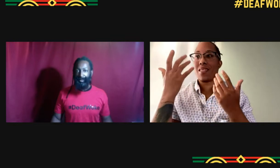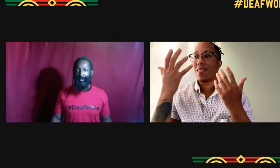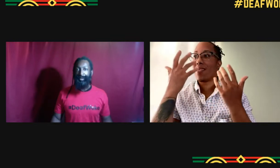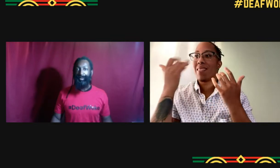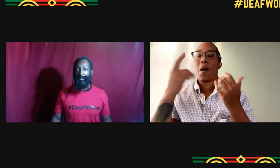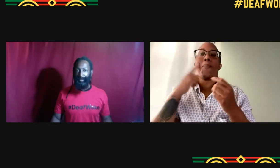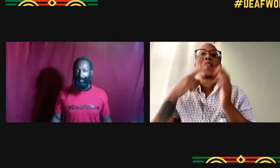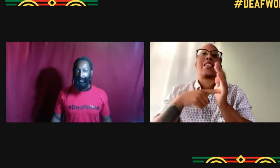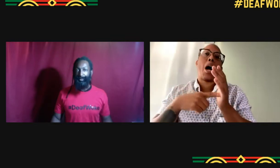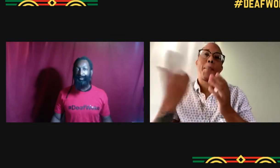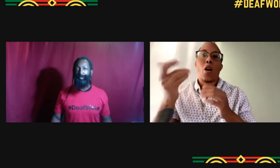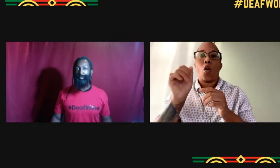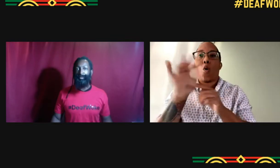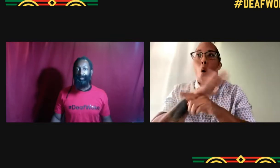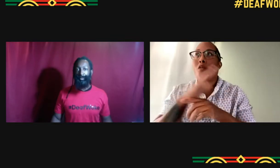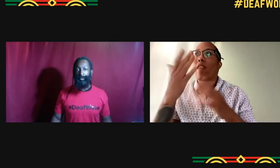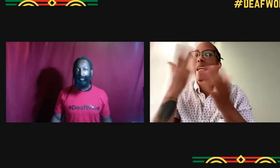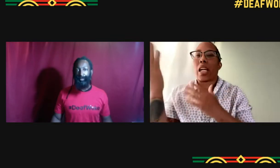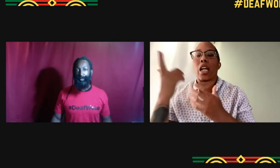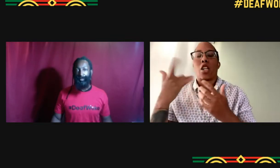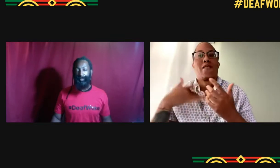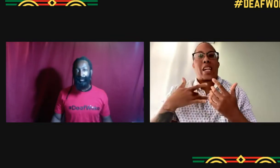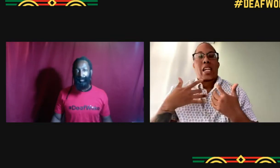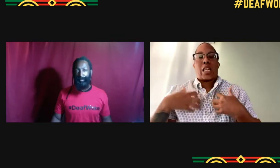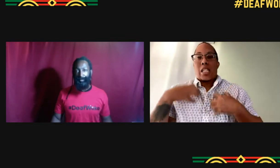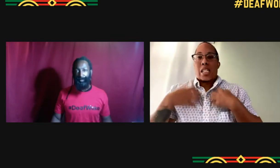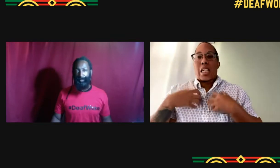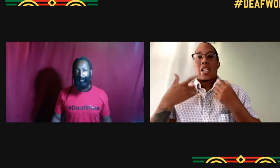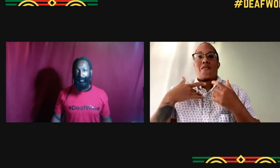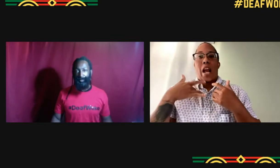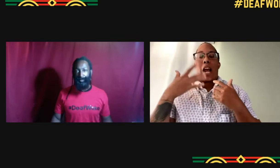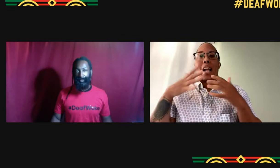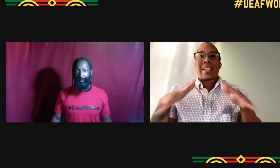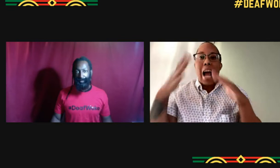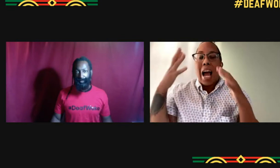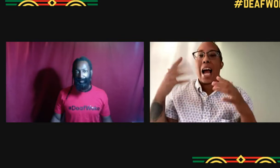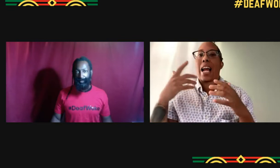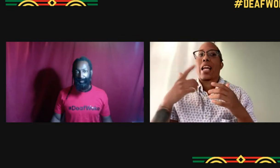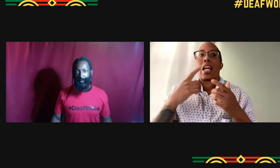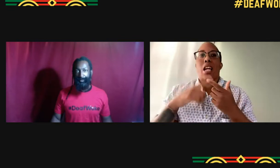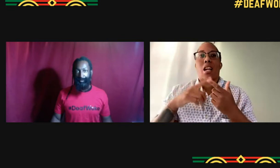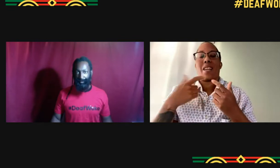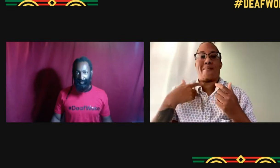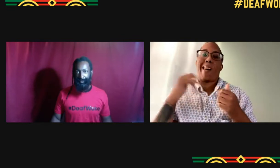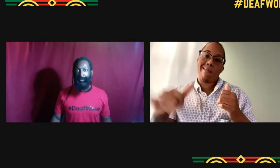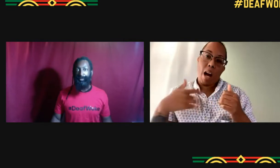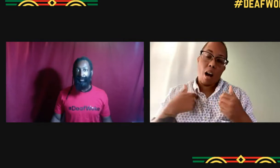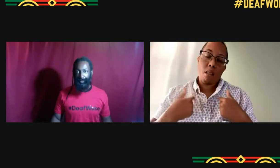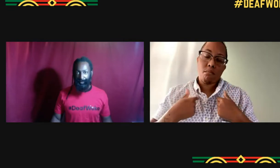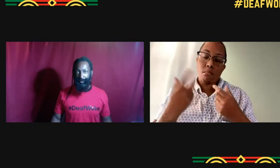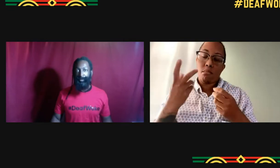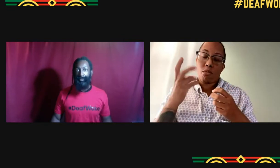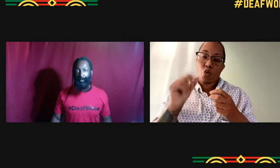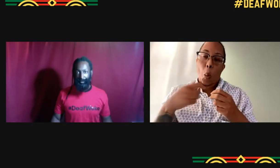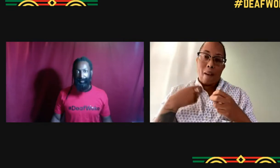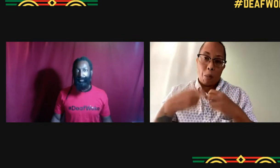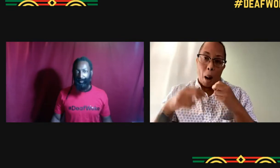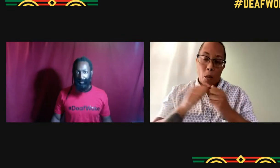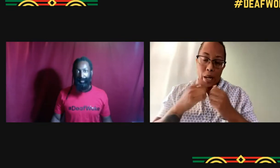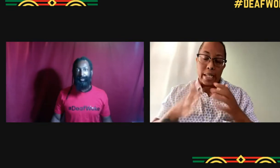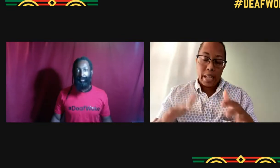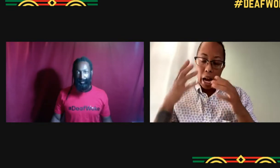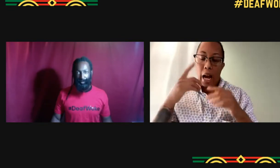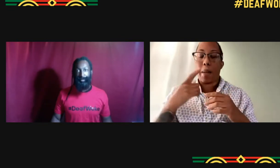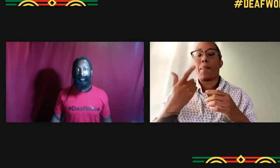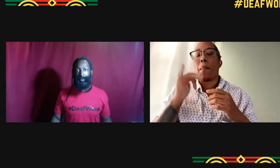How, you know, for example, like with COVID, you know, you're feeling anxious, you're feeling irritable.